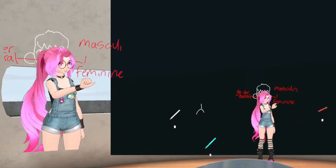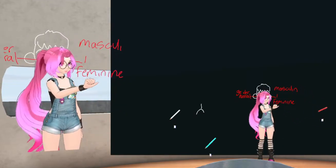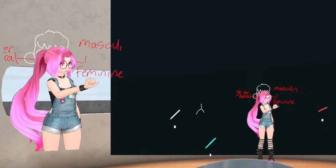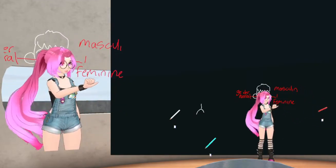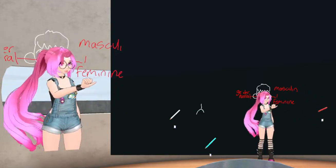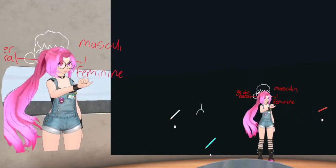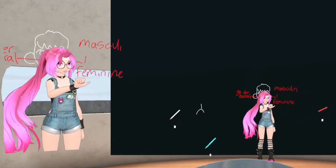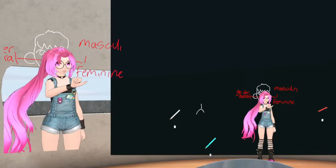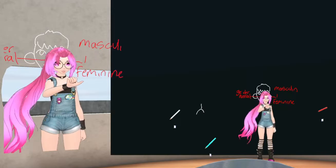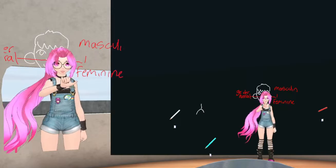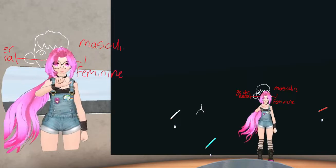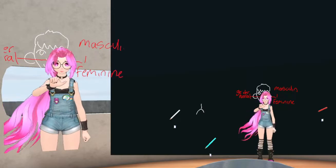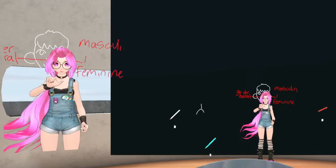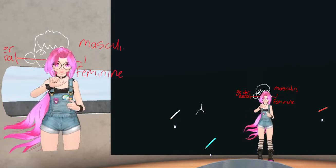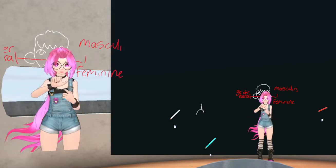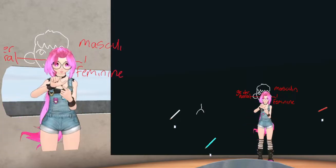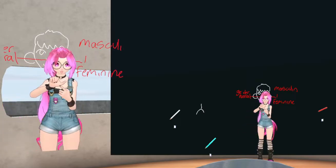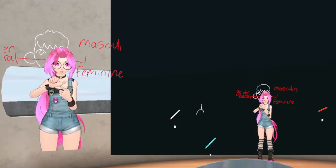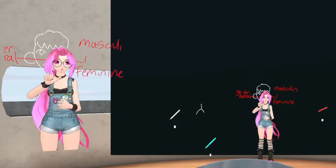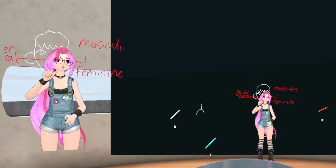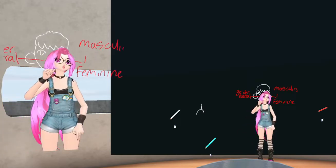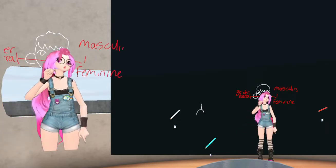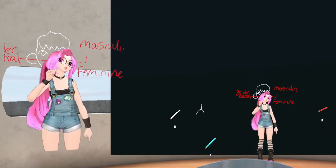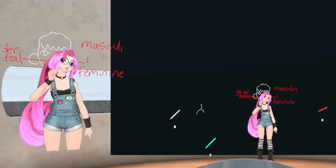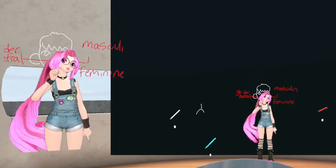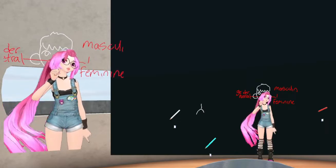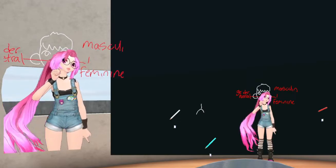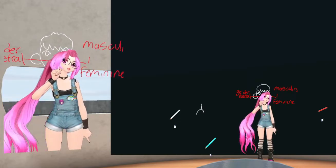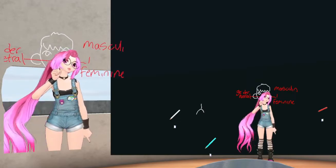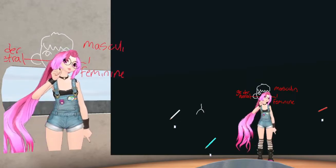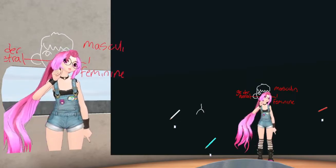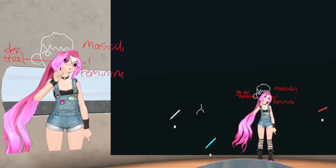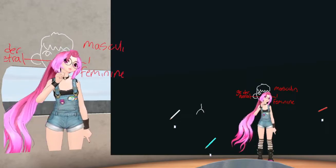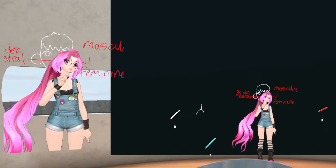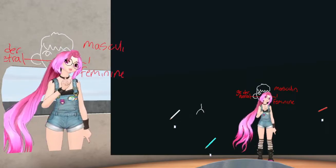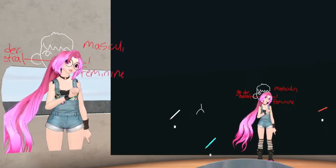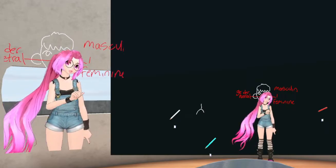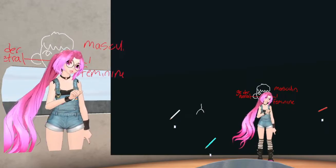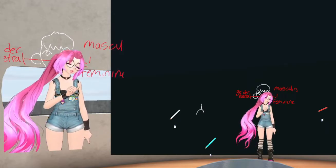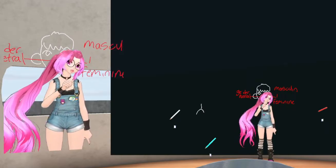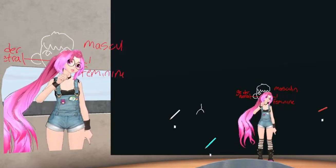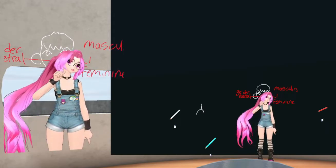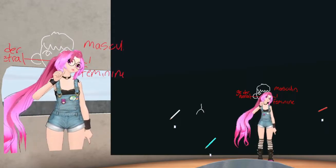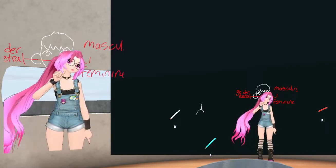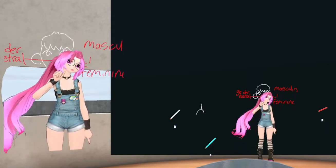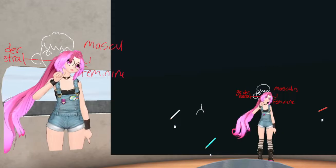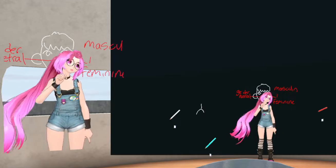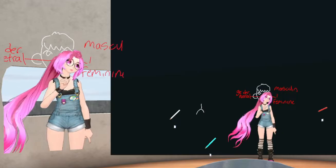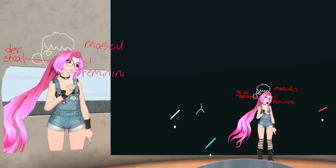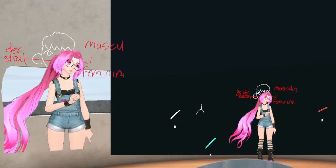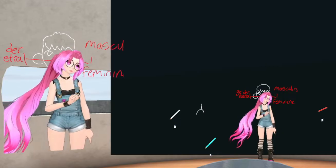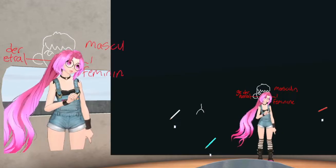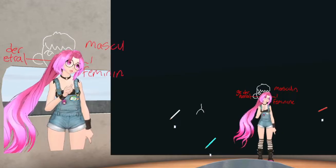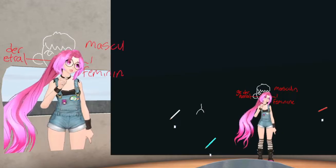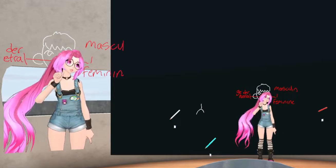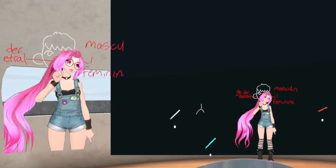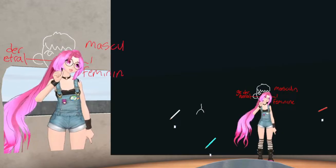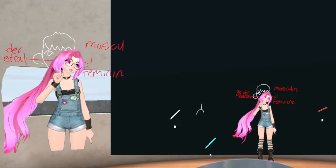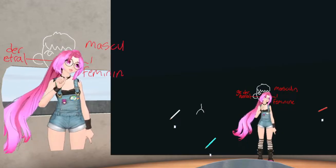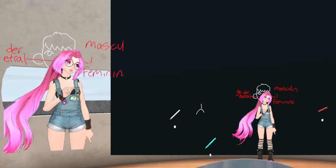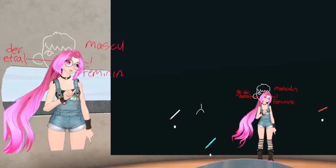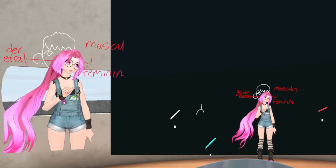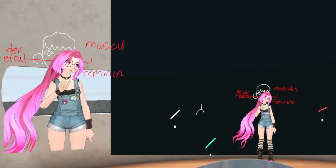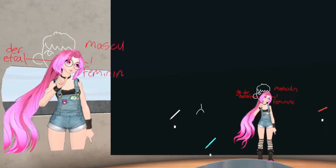girl is a thumbs up on your cheek, pulling down. Pulling